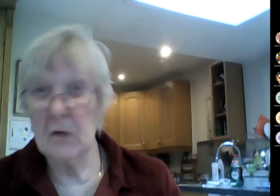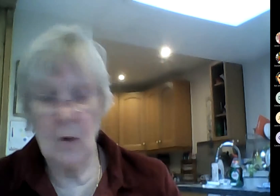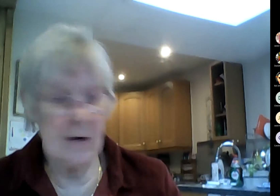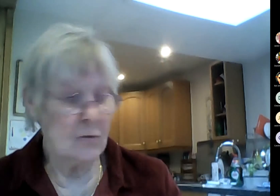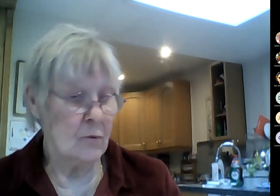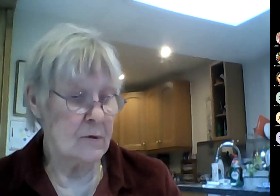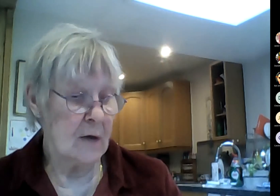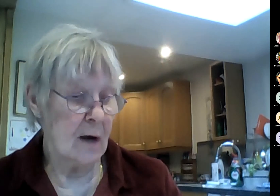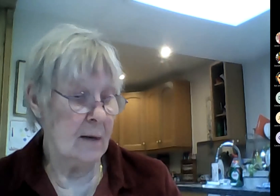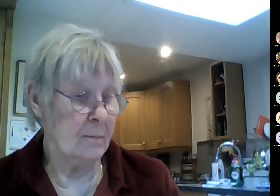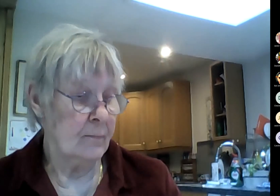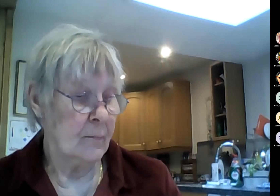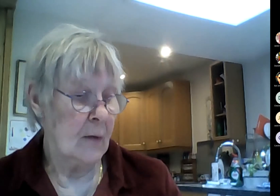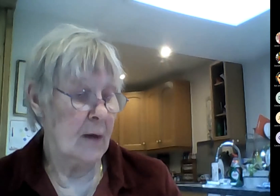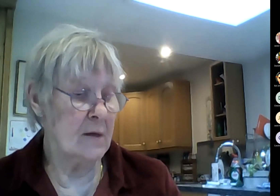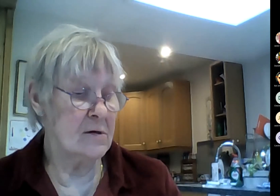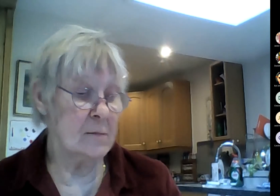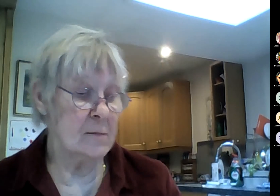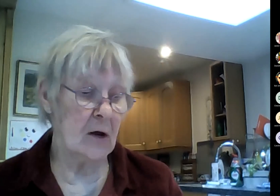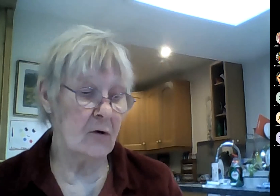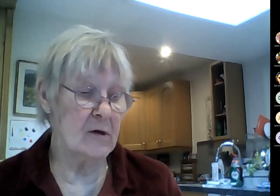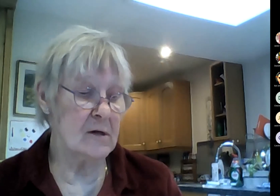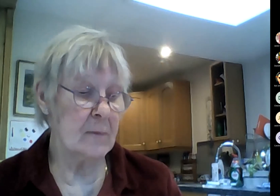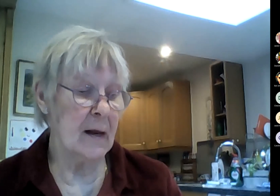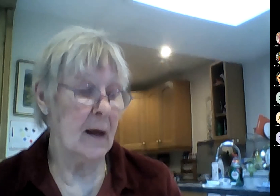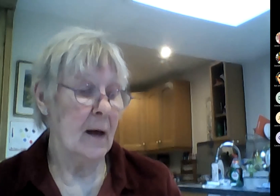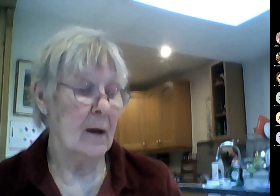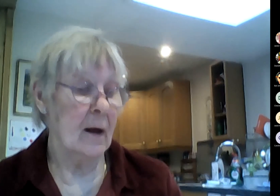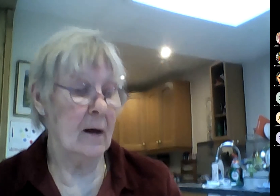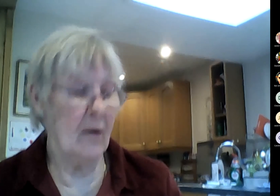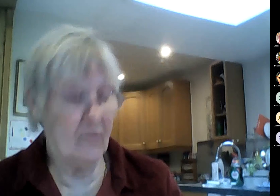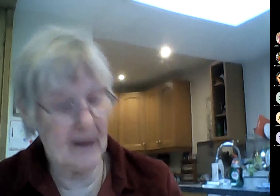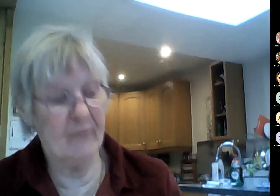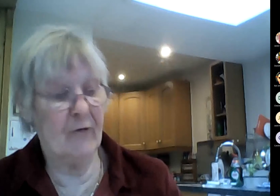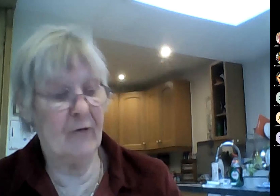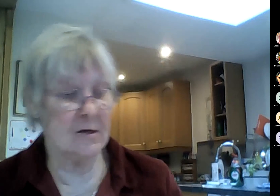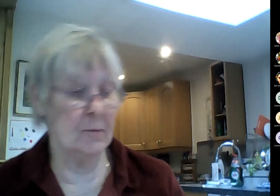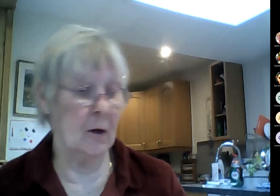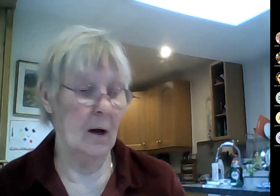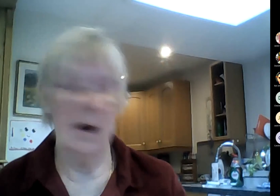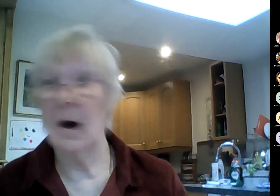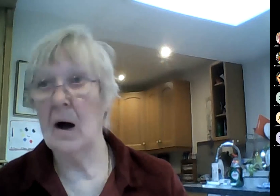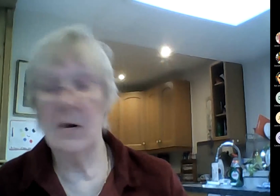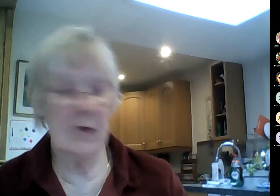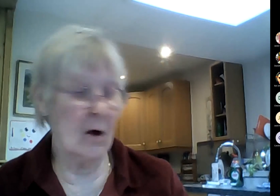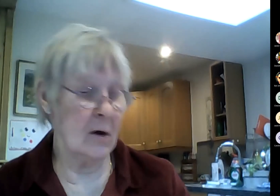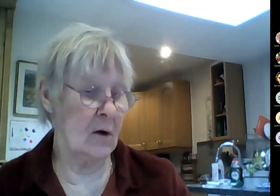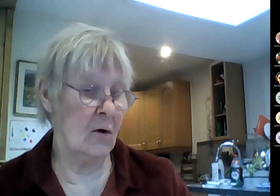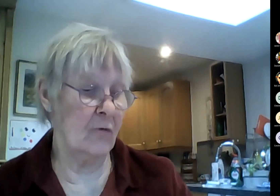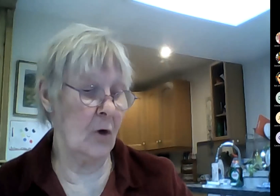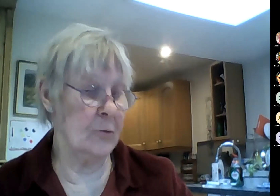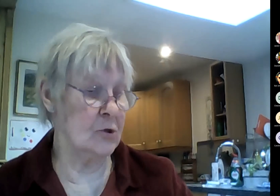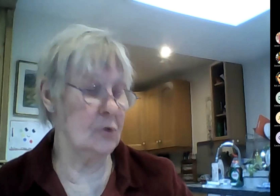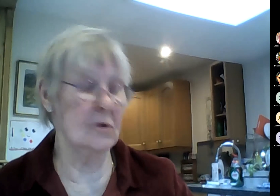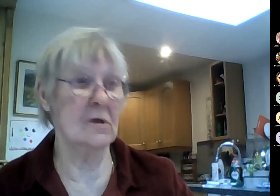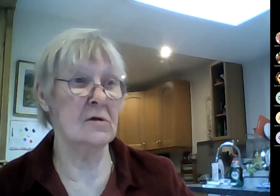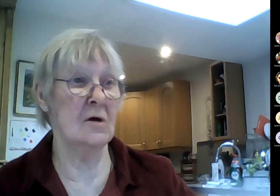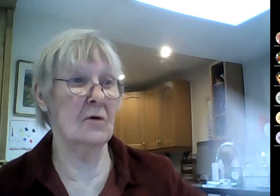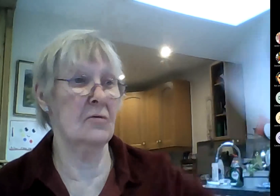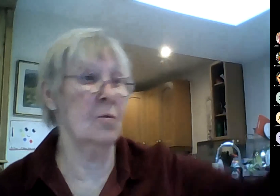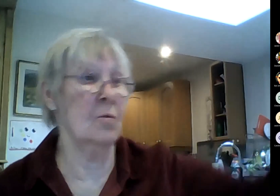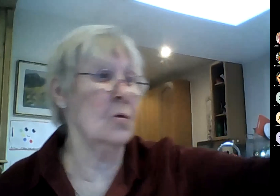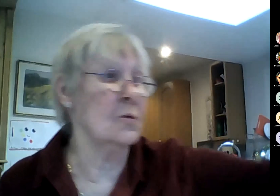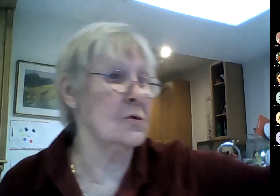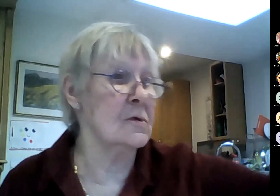is getting much wider all the time, and it seems an increasingly inflexible hierarchy of